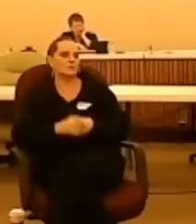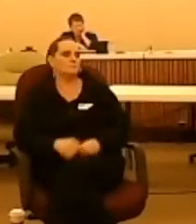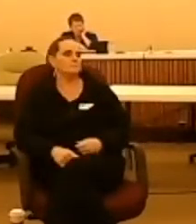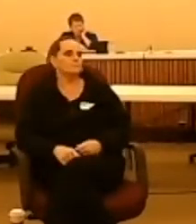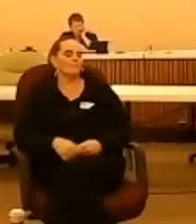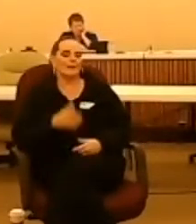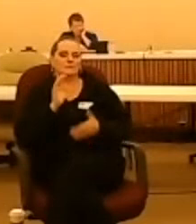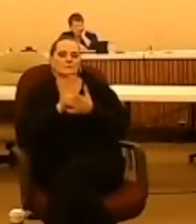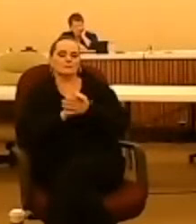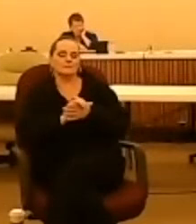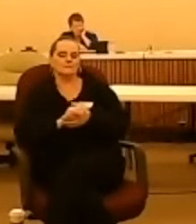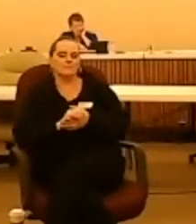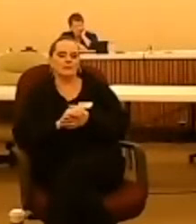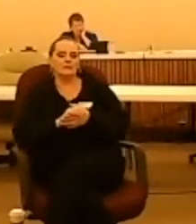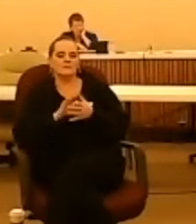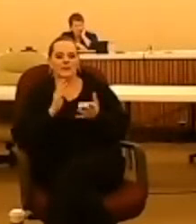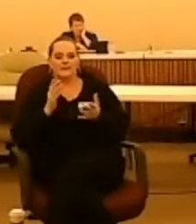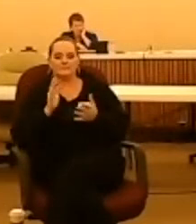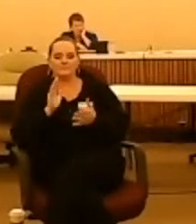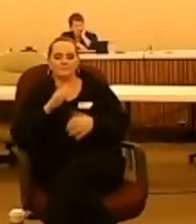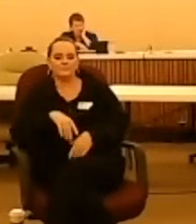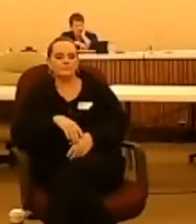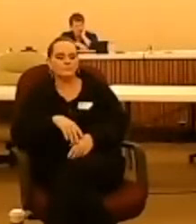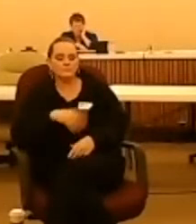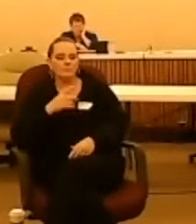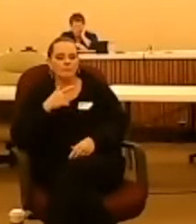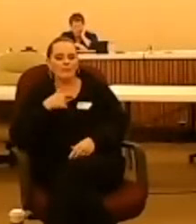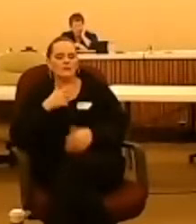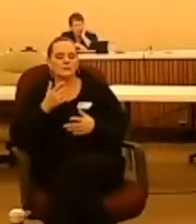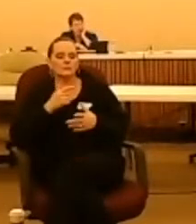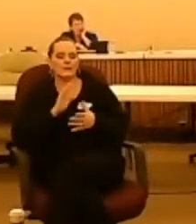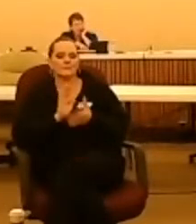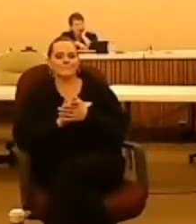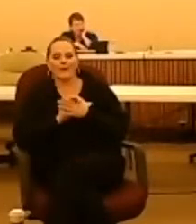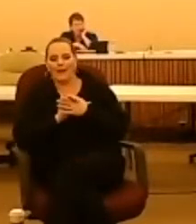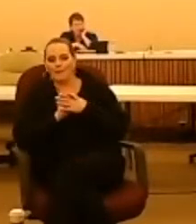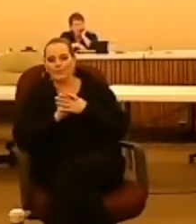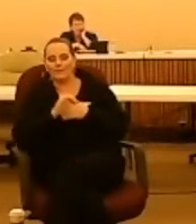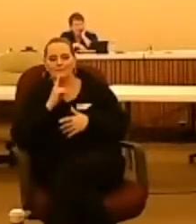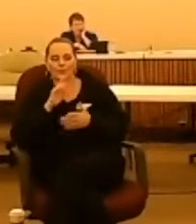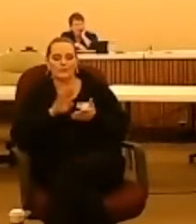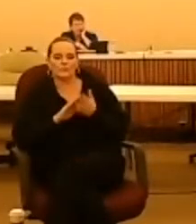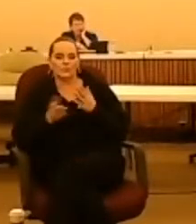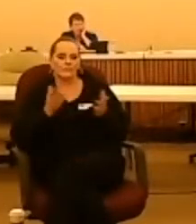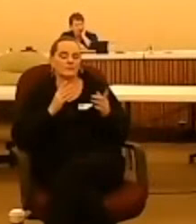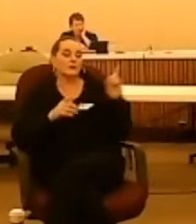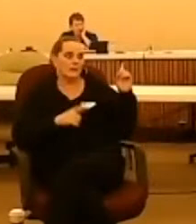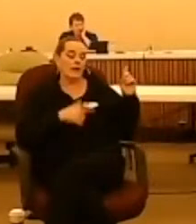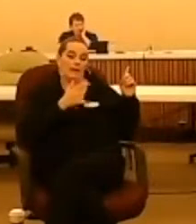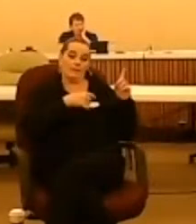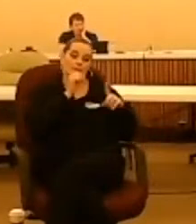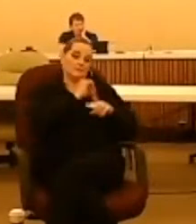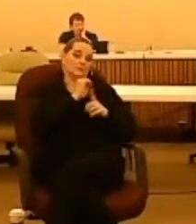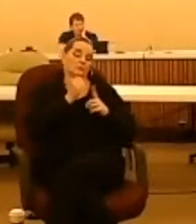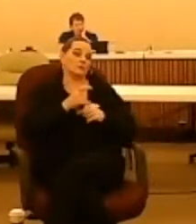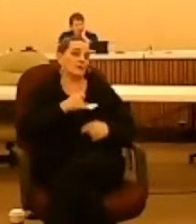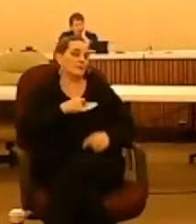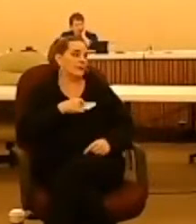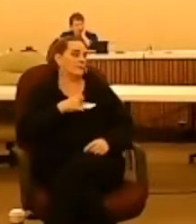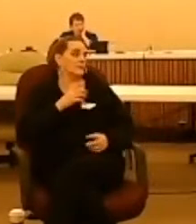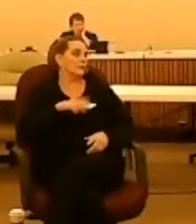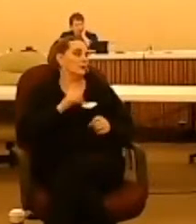complementary service, and that the study stands alone, as I mentioned. Great. Yeah. So like I said, in that case, if they ever took the